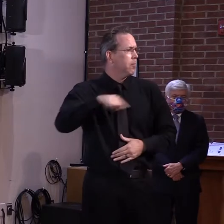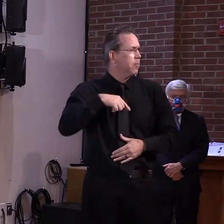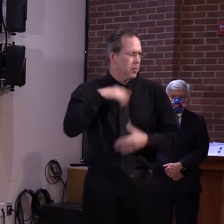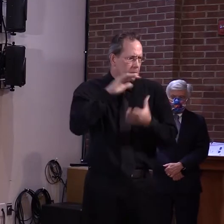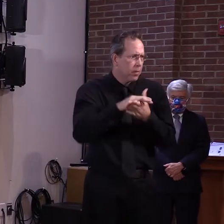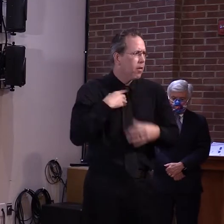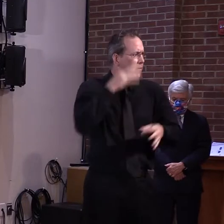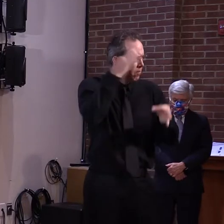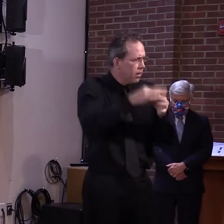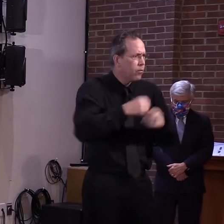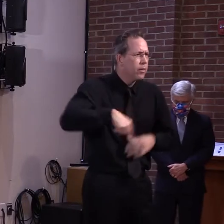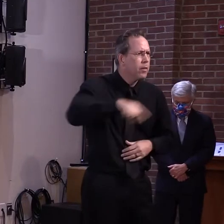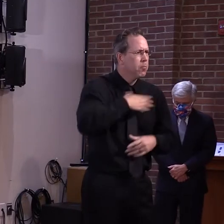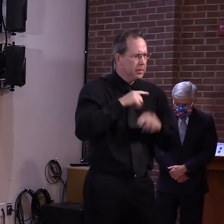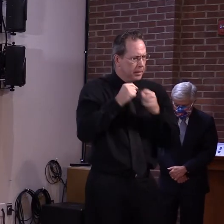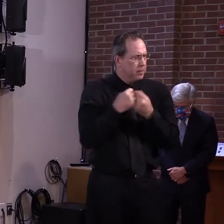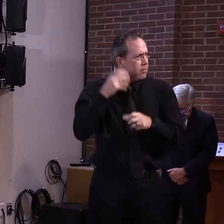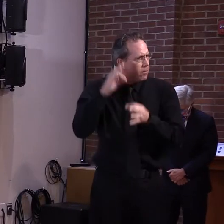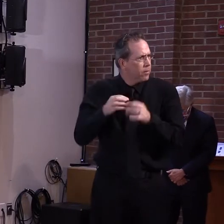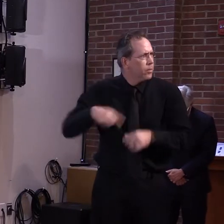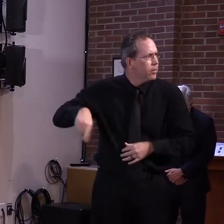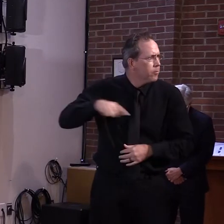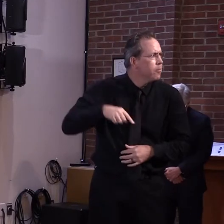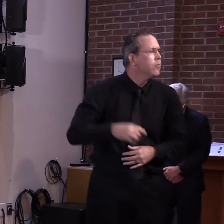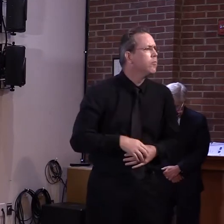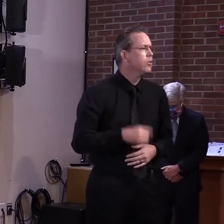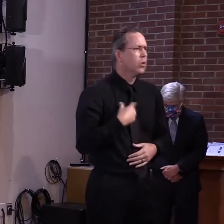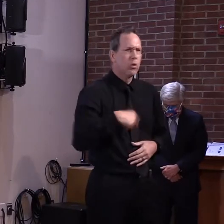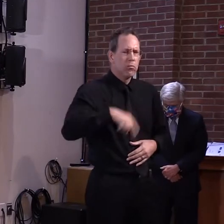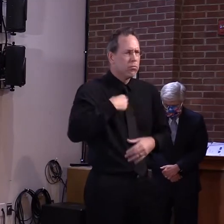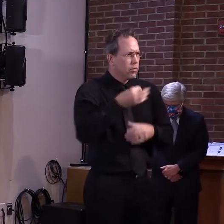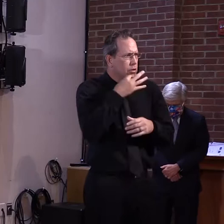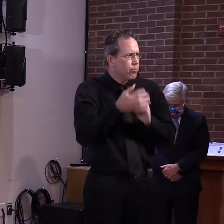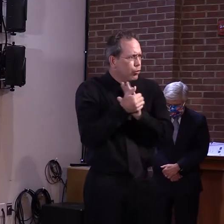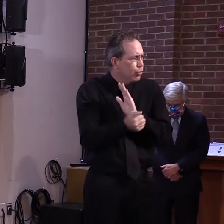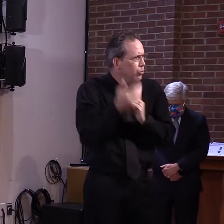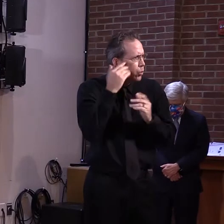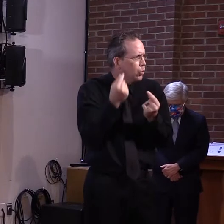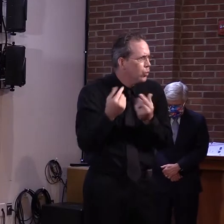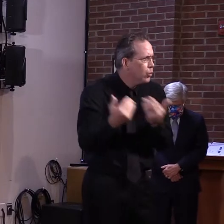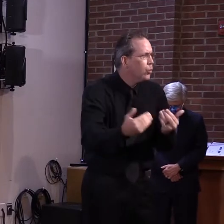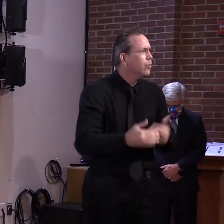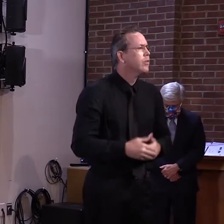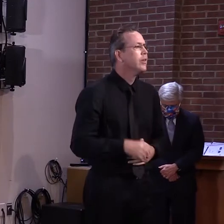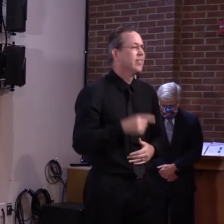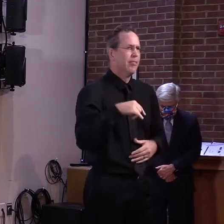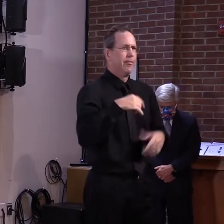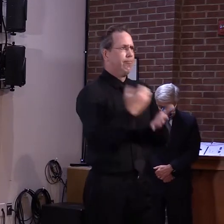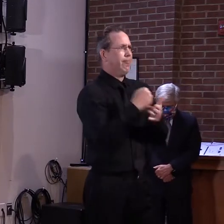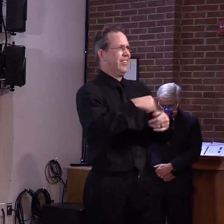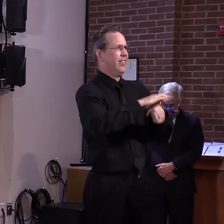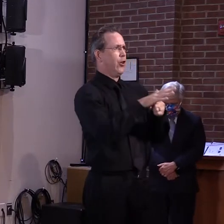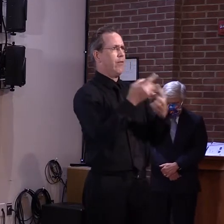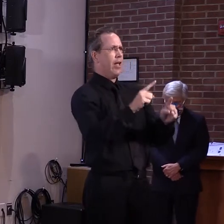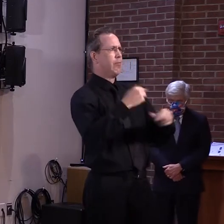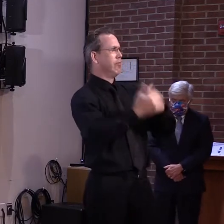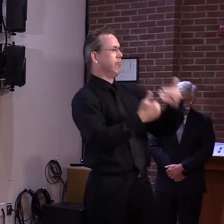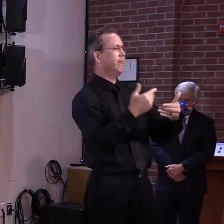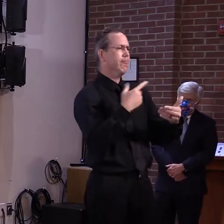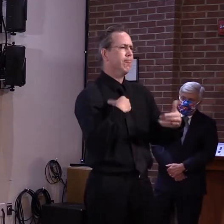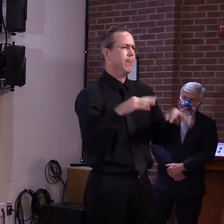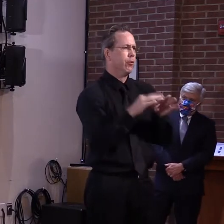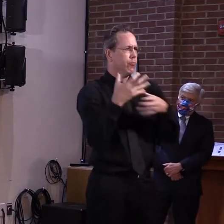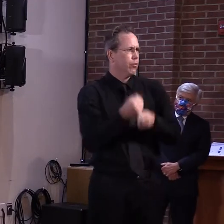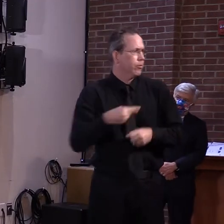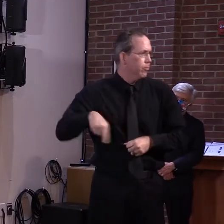I thank them for their expertise and service during these unprecedented times. As we've said for months, we know